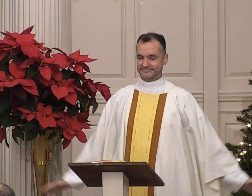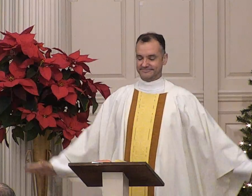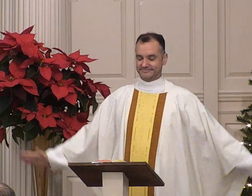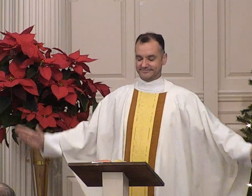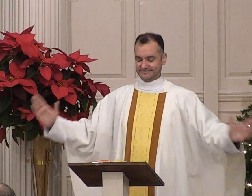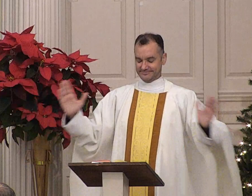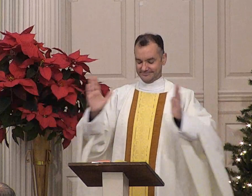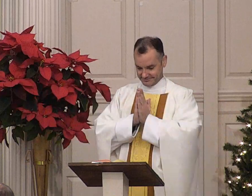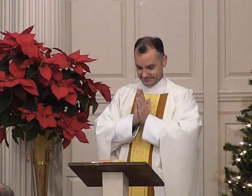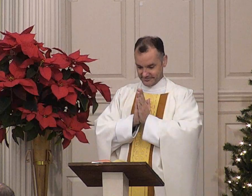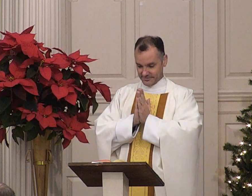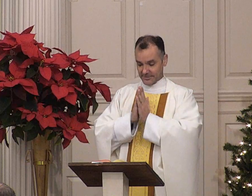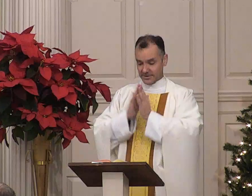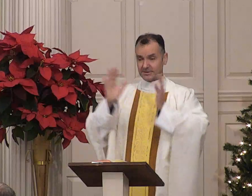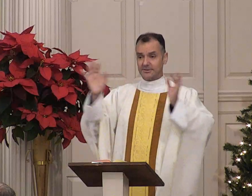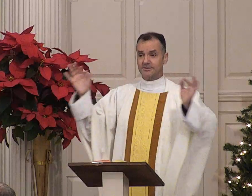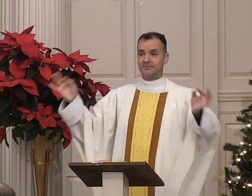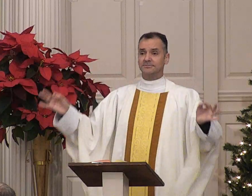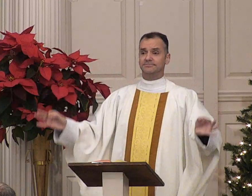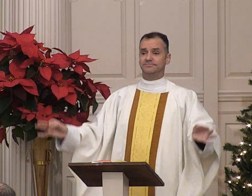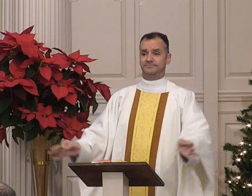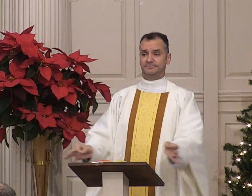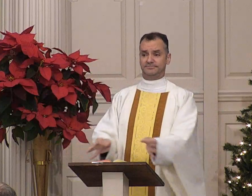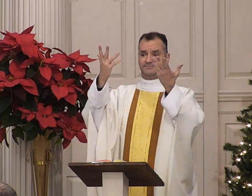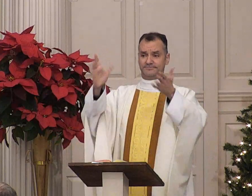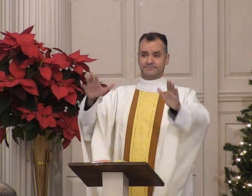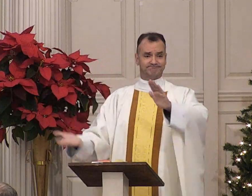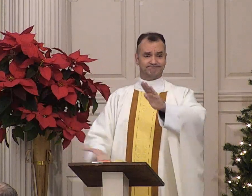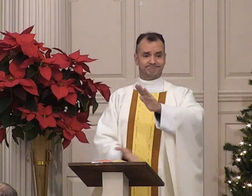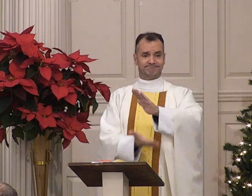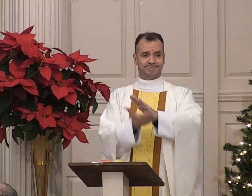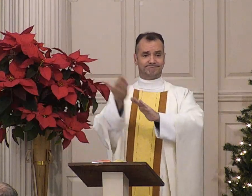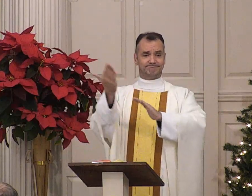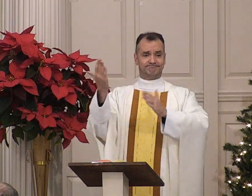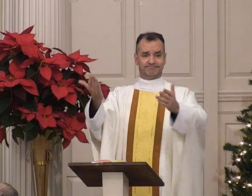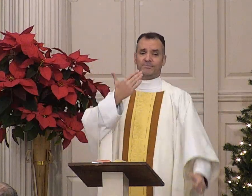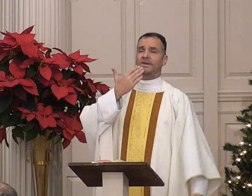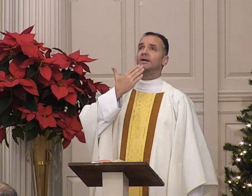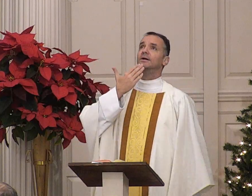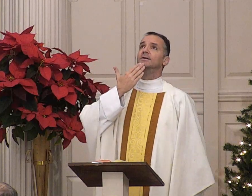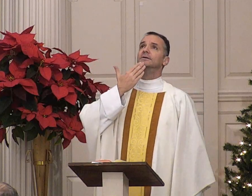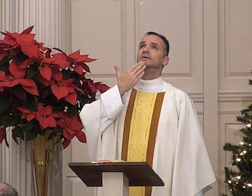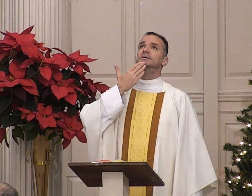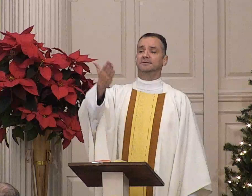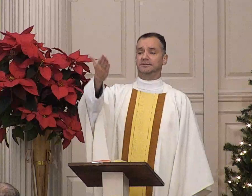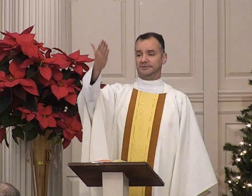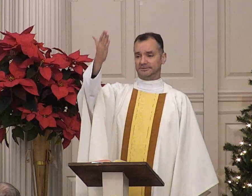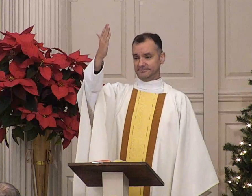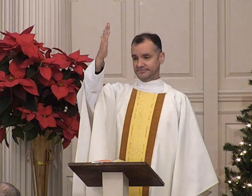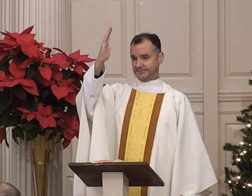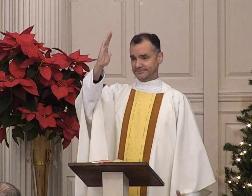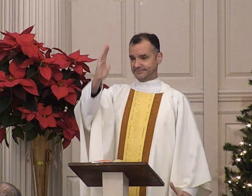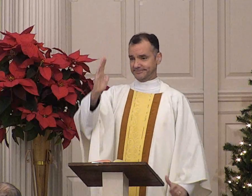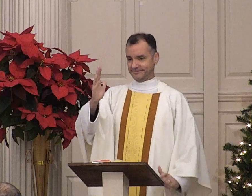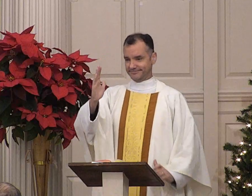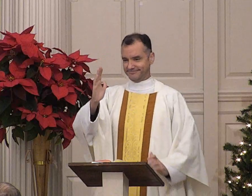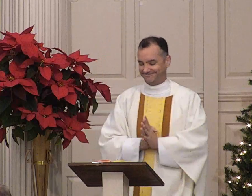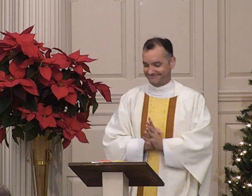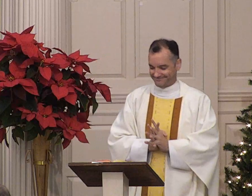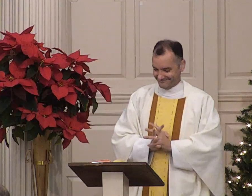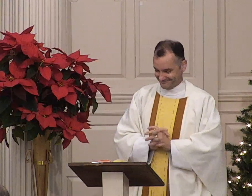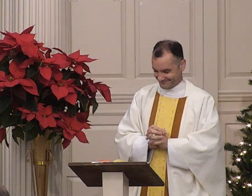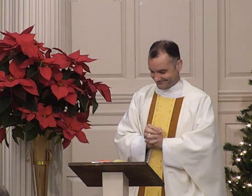Amen. Go forth. The Mass has ended. Thanks be to God.